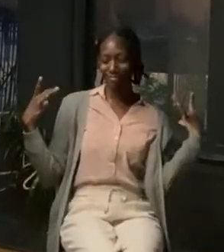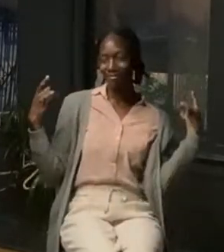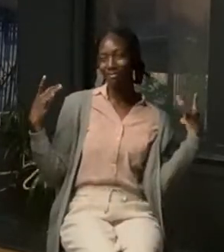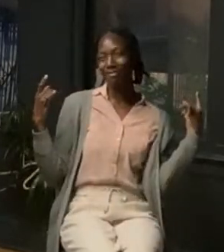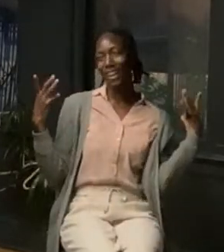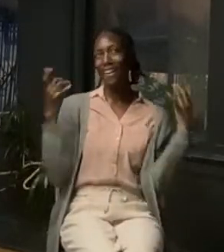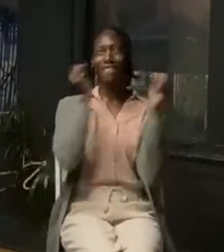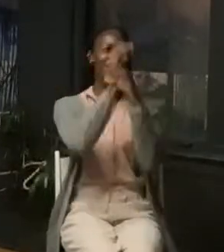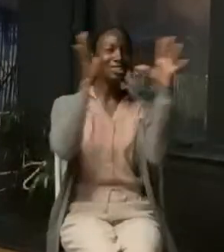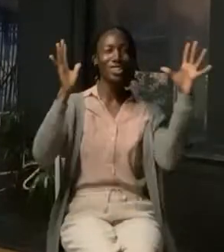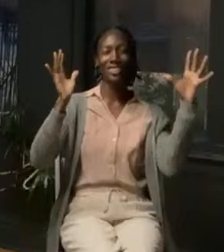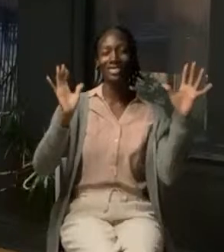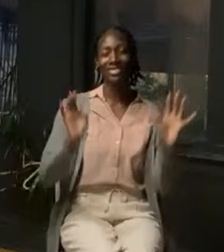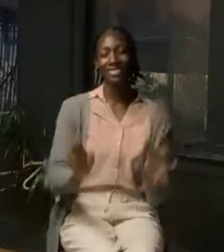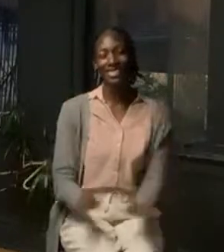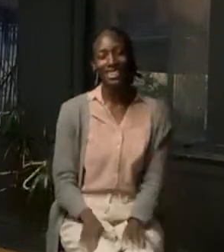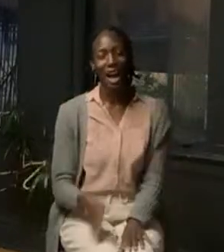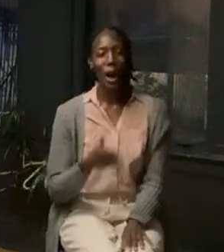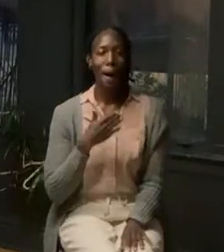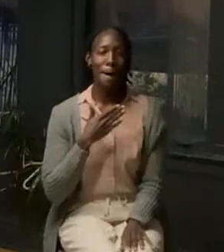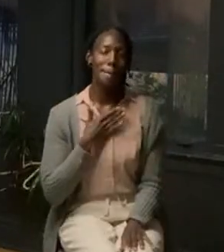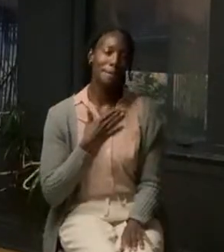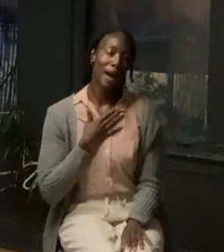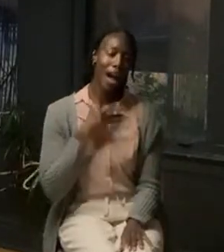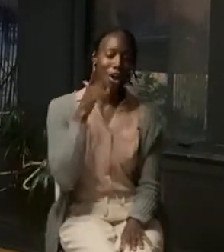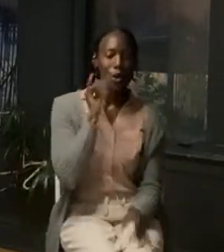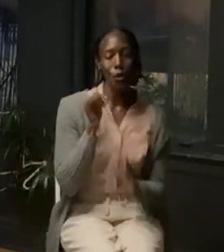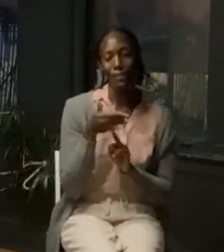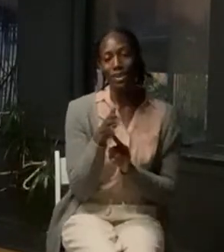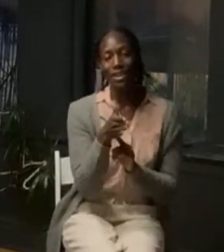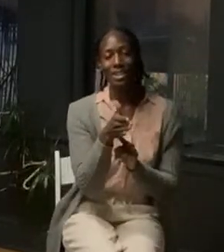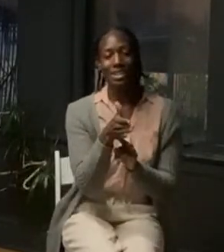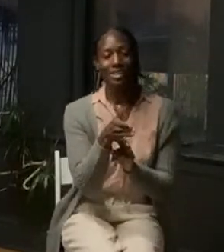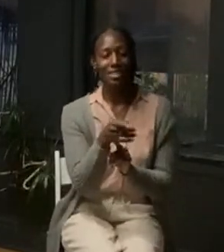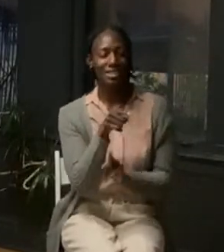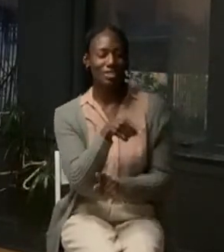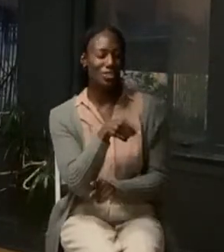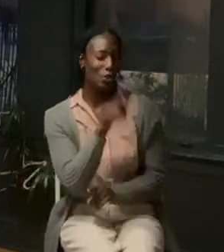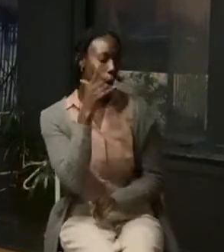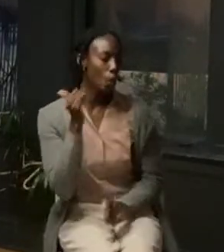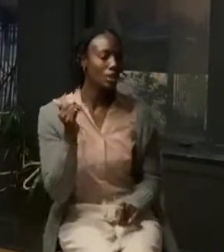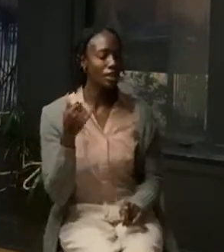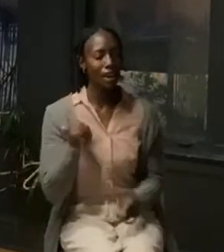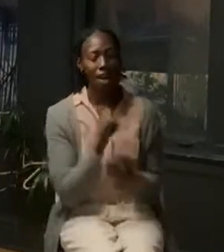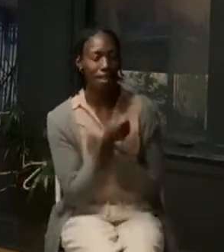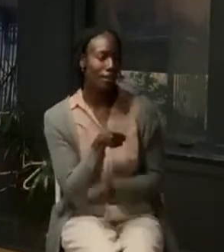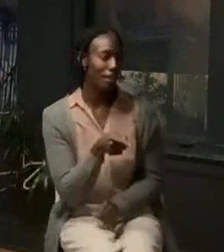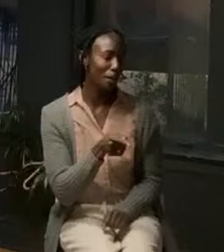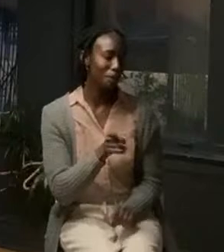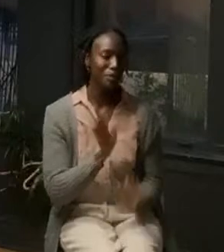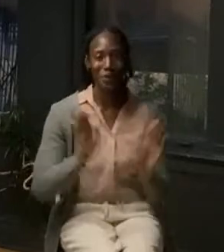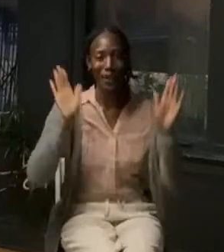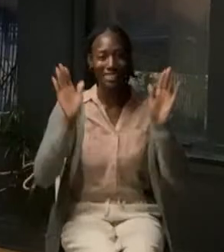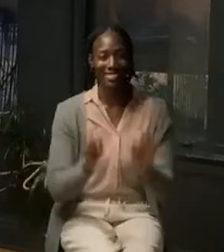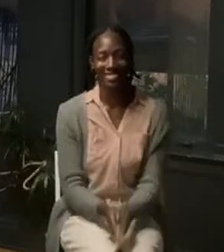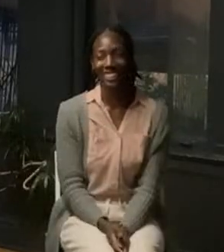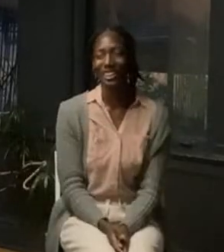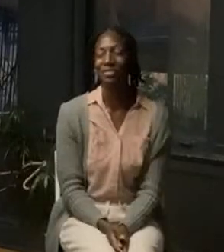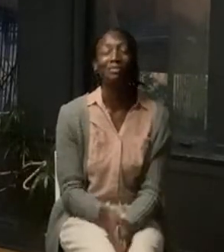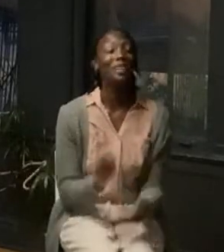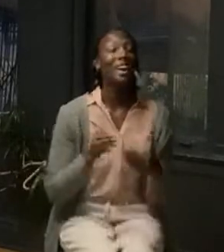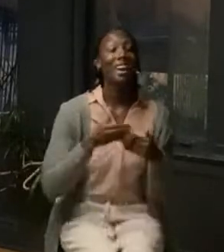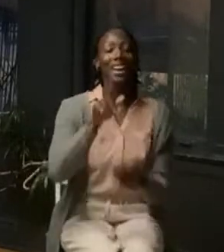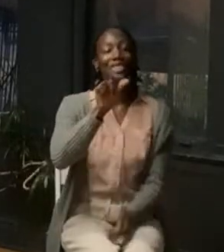Yes! My goldfish is golden and I love him. So great. Okay,